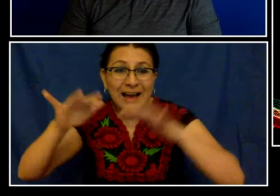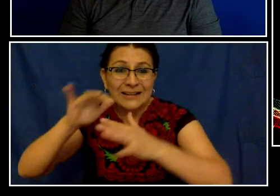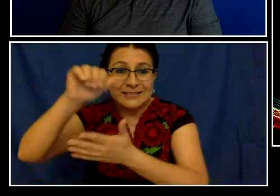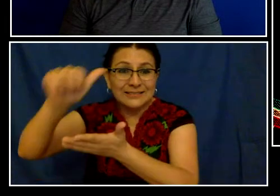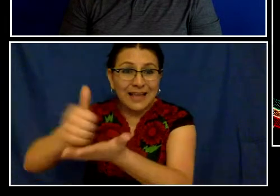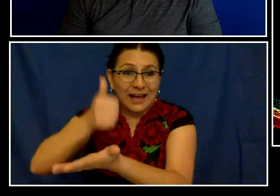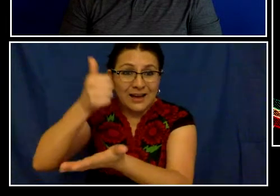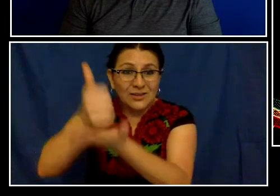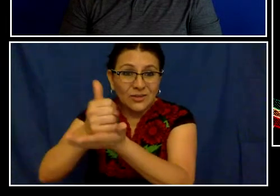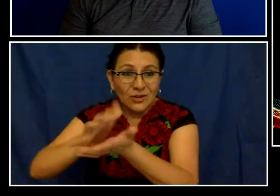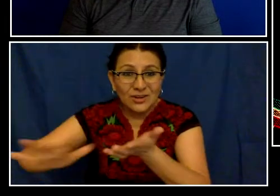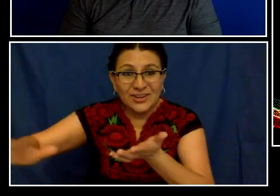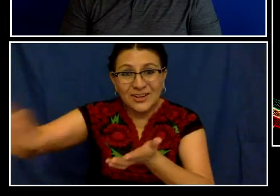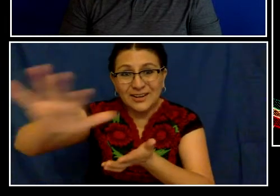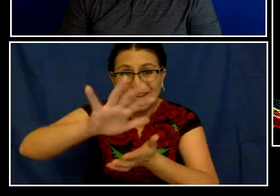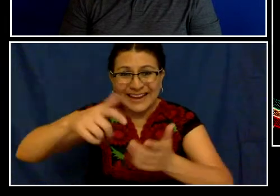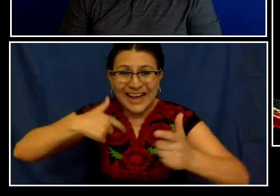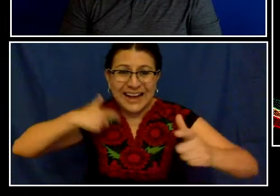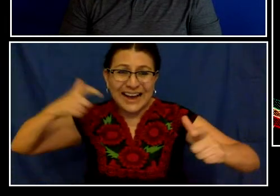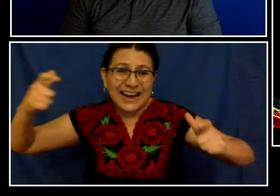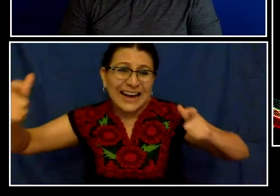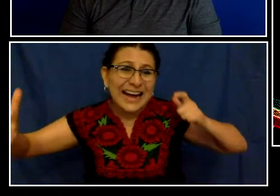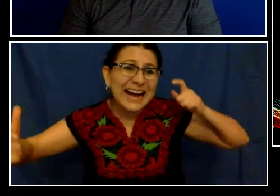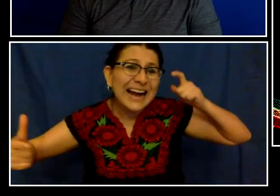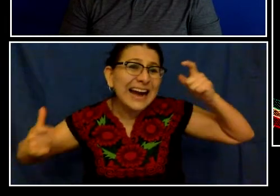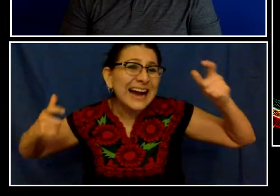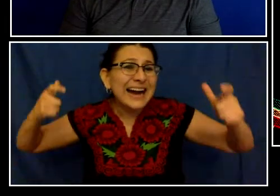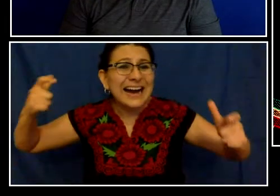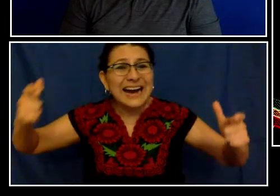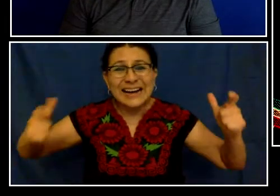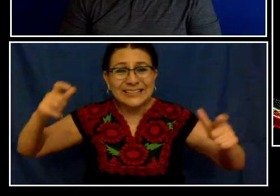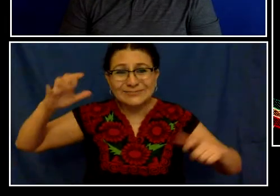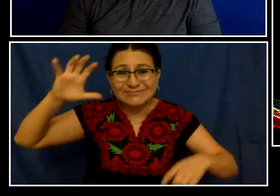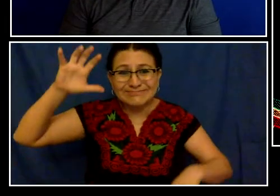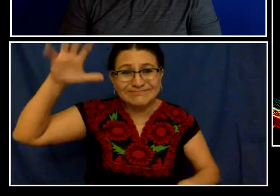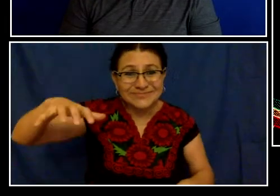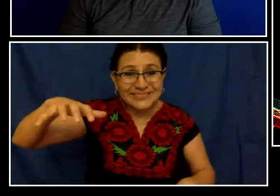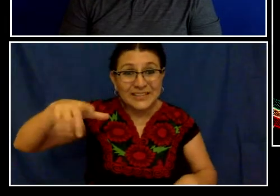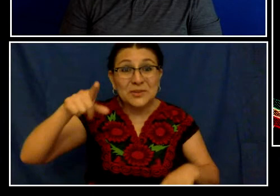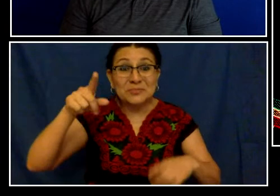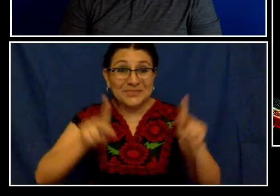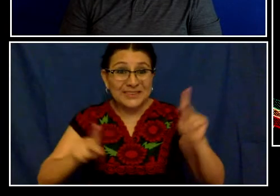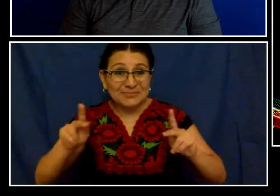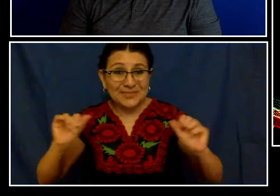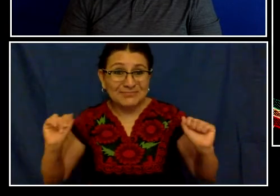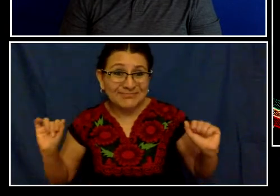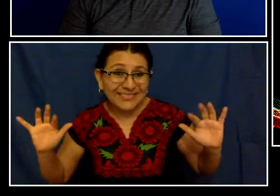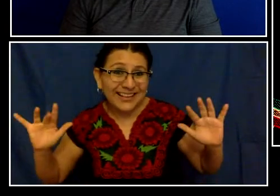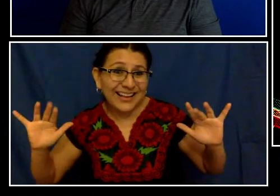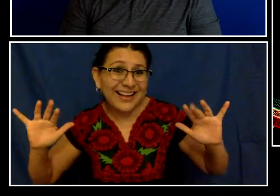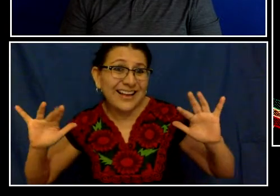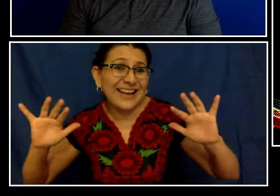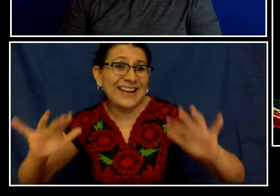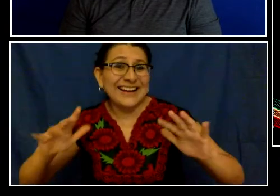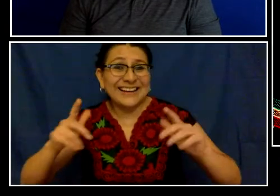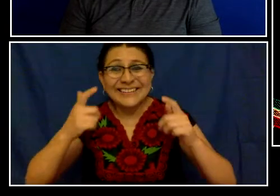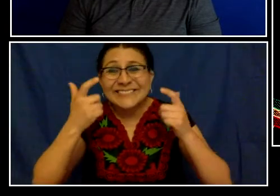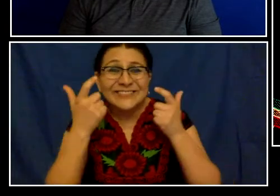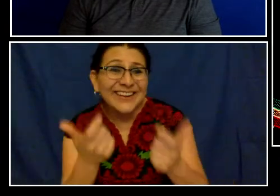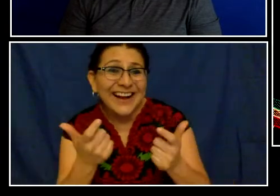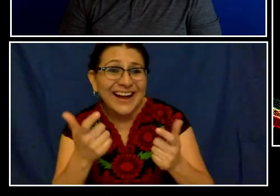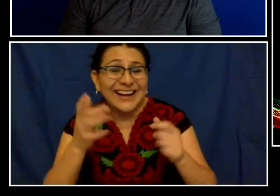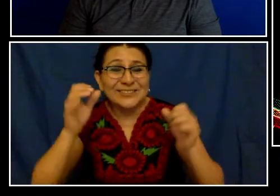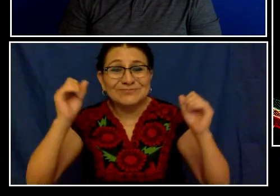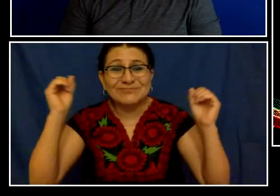and this is at the plaza. They would all gather at the plaza, and they would have a huge. My goodness, the plaza is